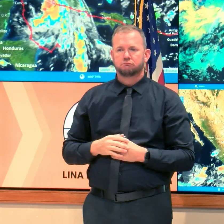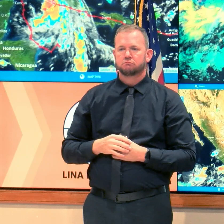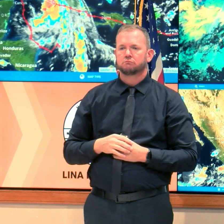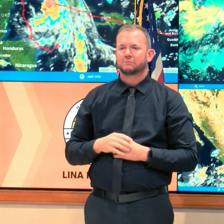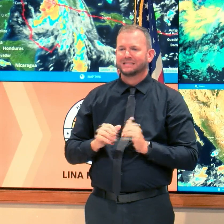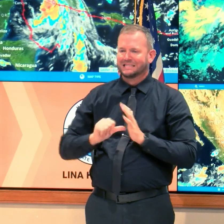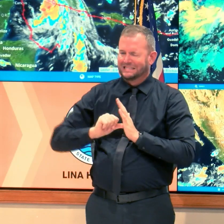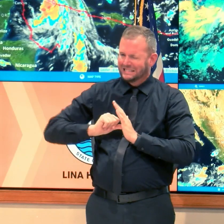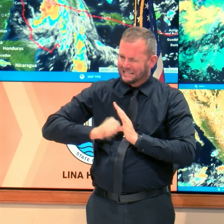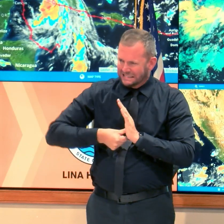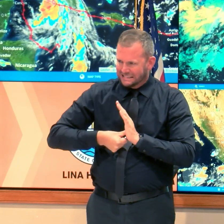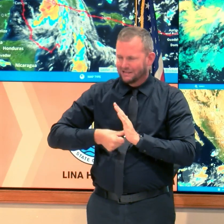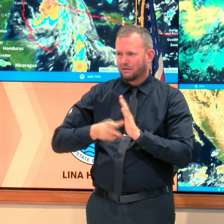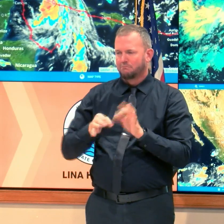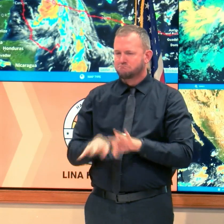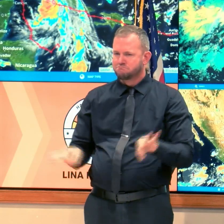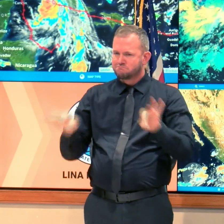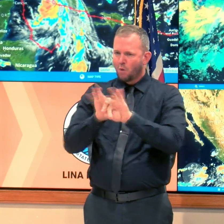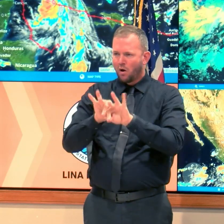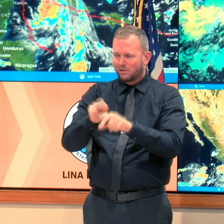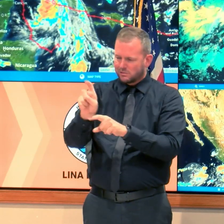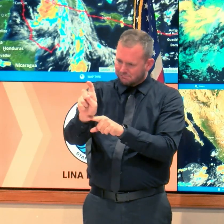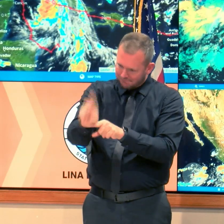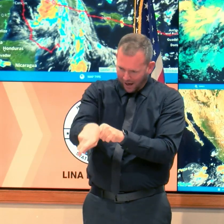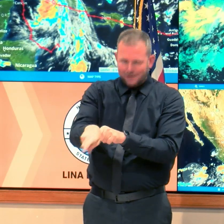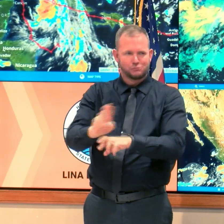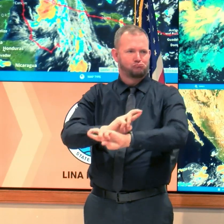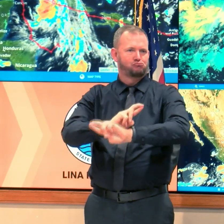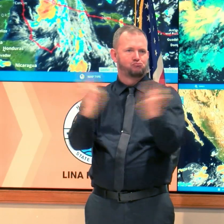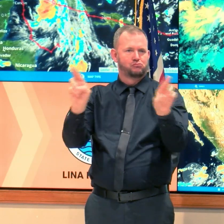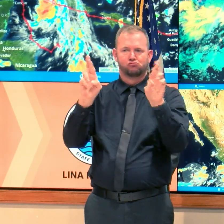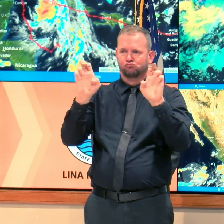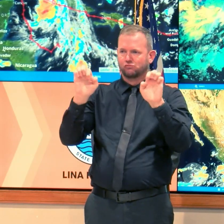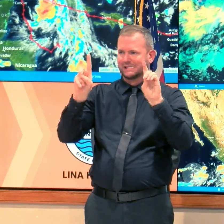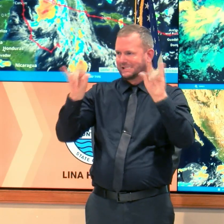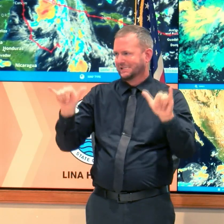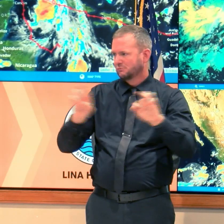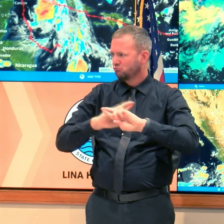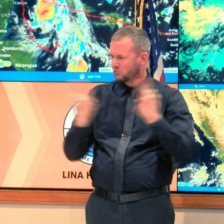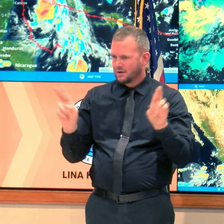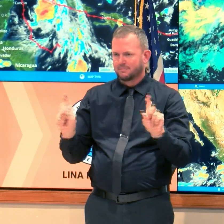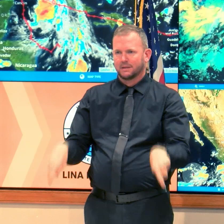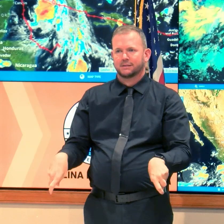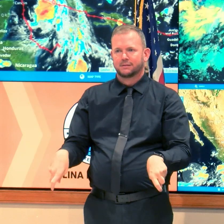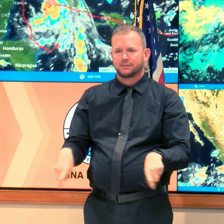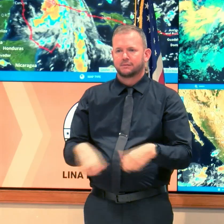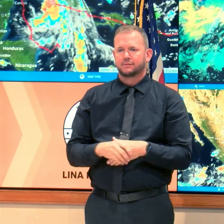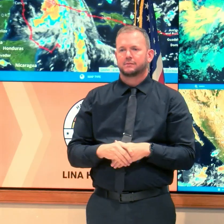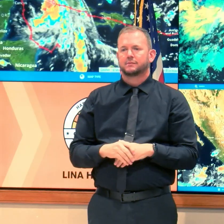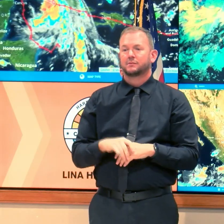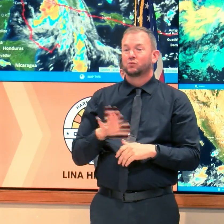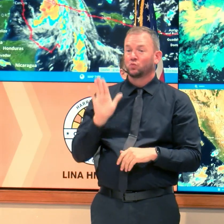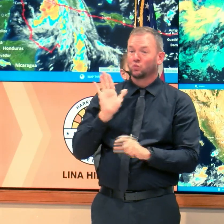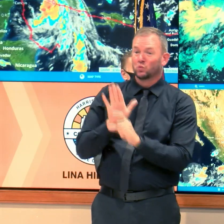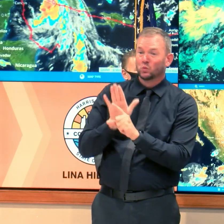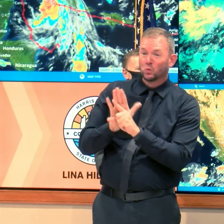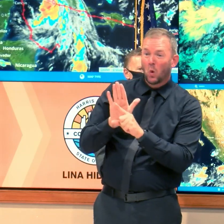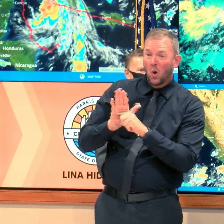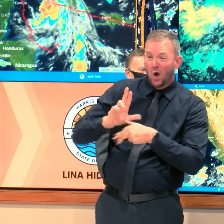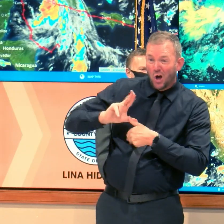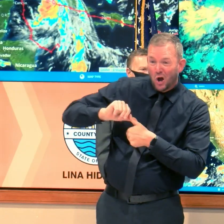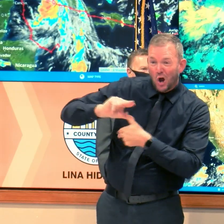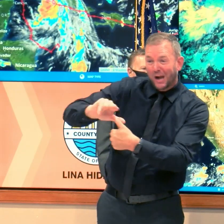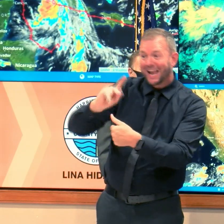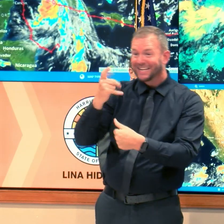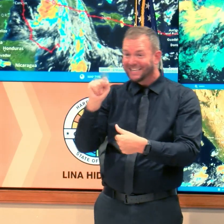part of your hurricane kit, put some patience in there. You don't have to go to the store to get that.